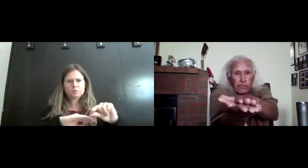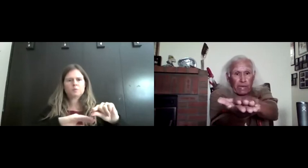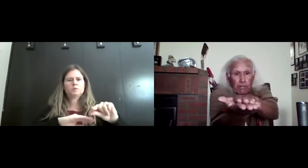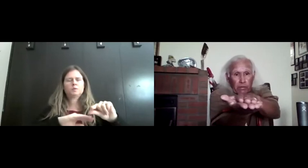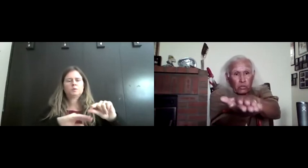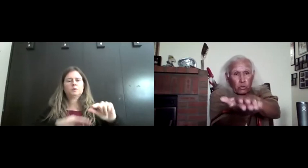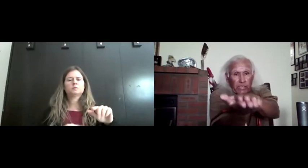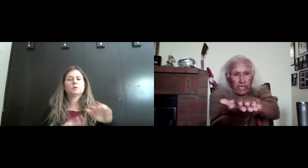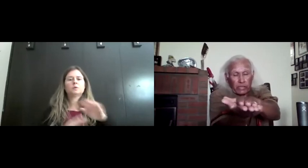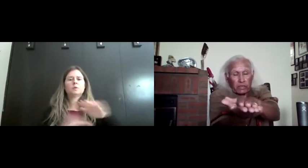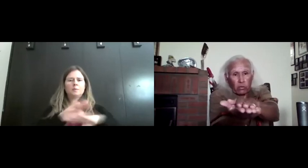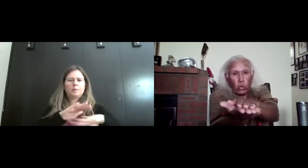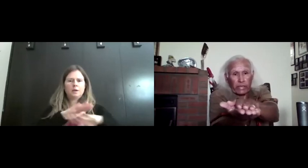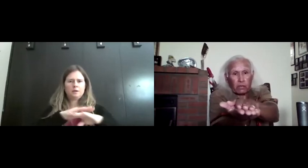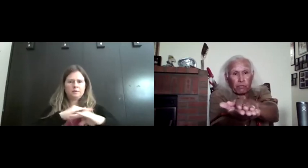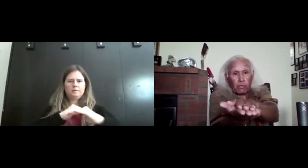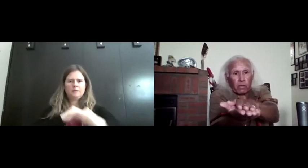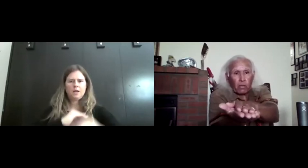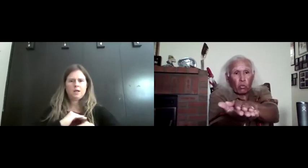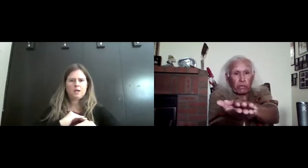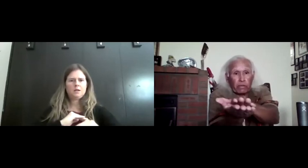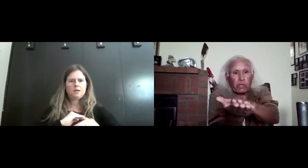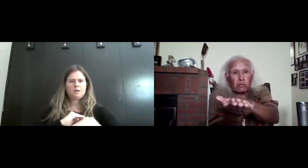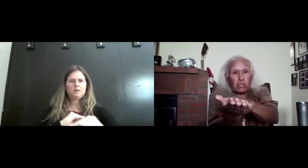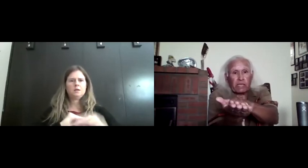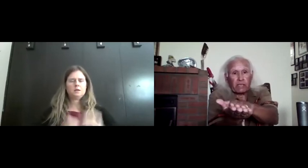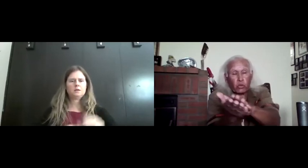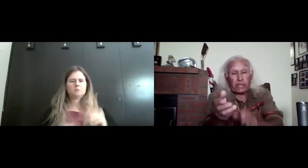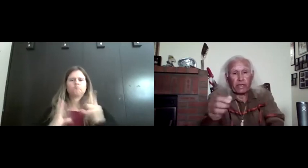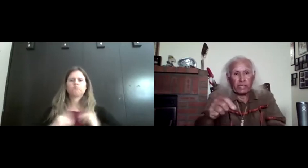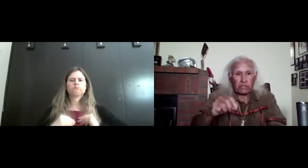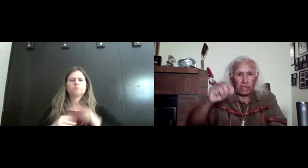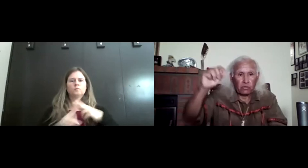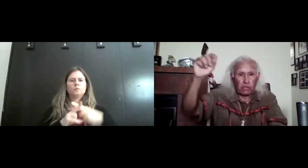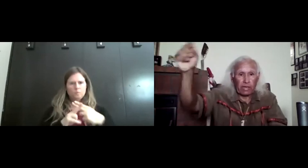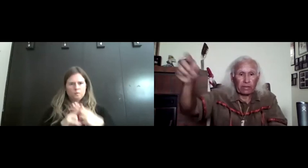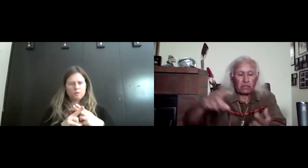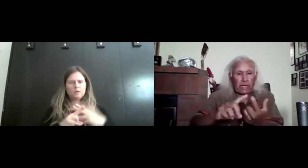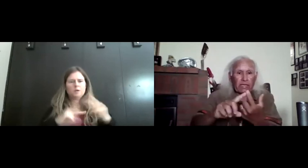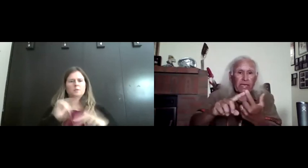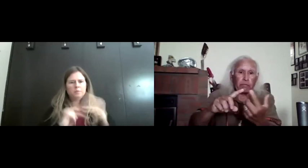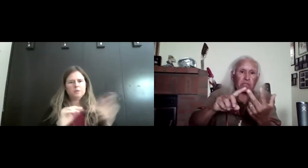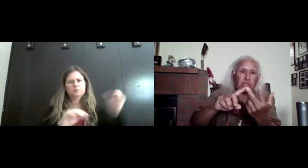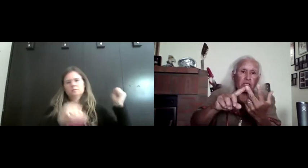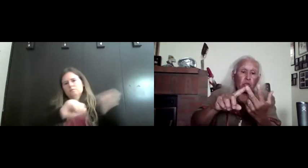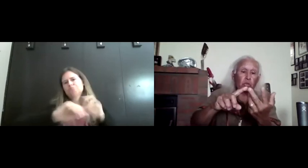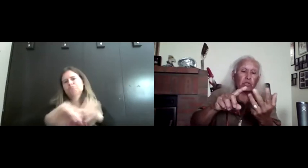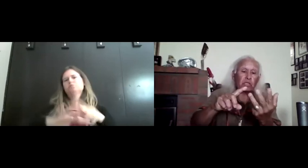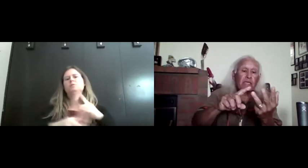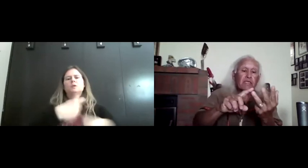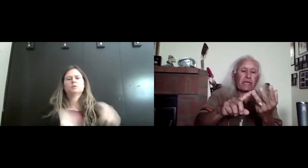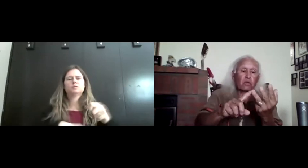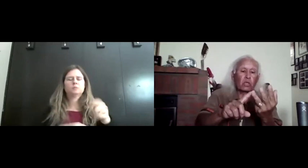is flat bottom canoes carry a lot of weight. We build them to take trade items out to the islands, Anacapa, Santa